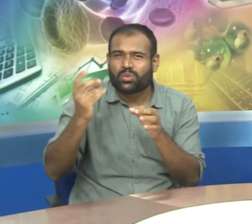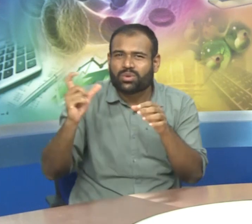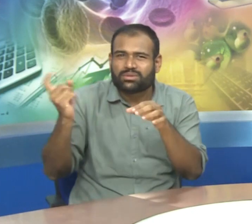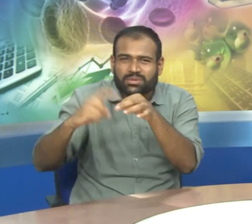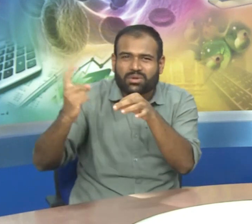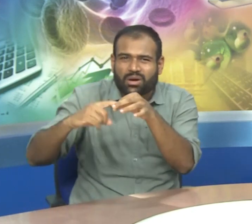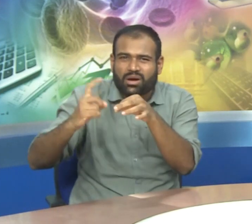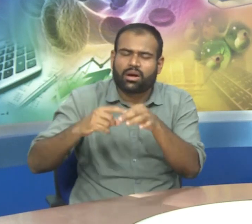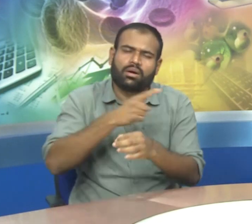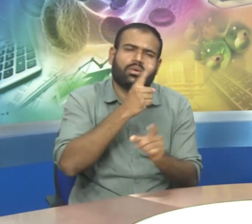students every year.